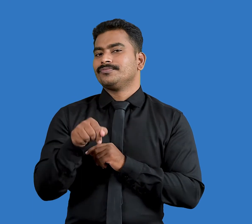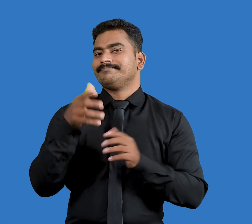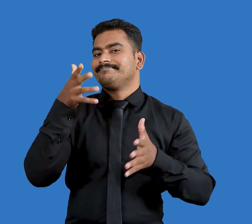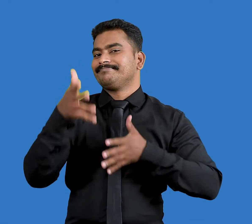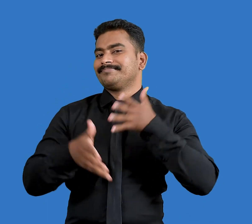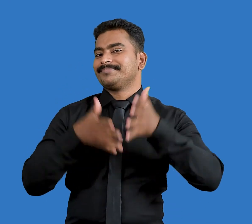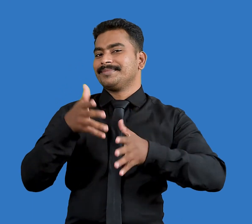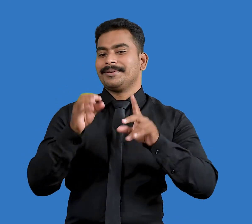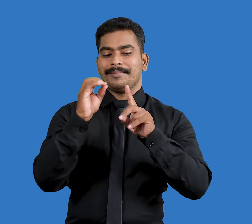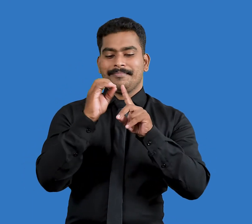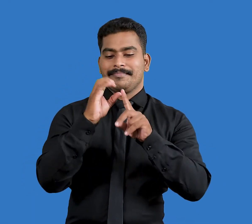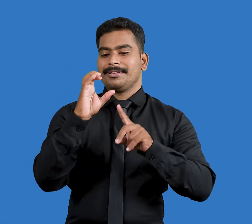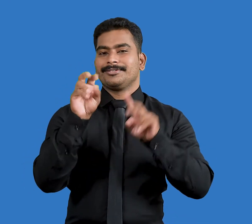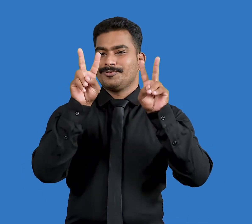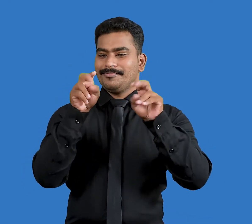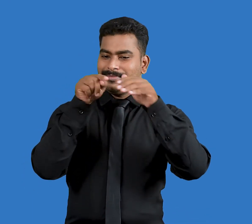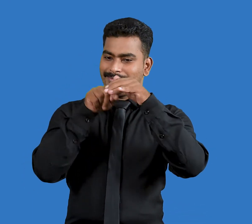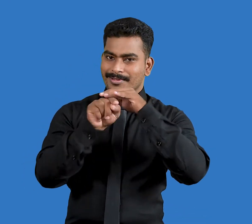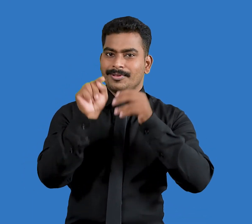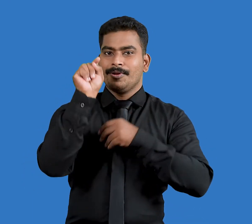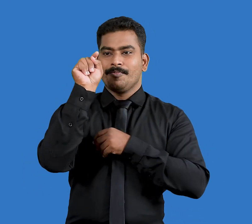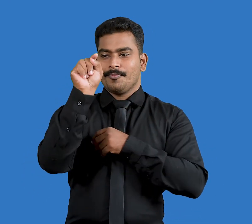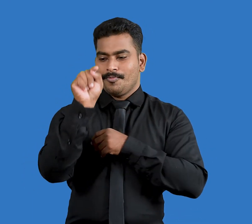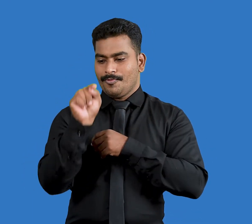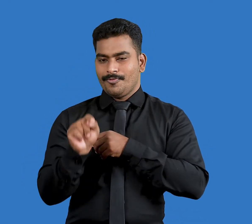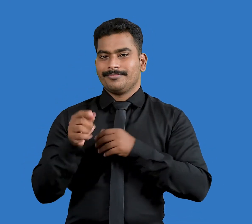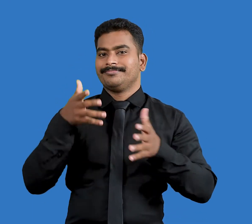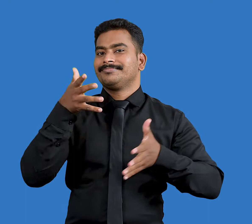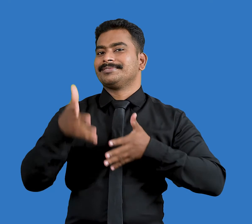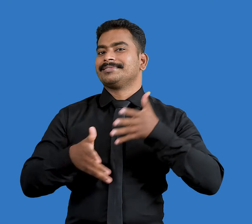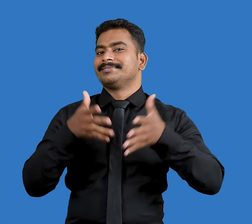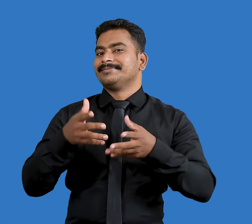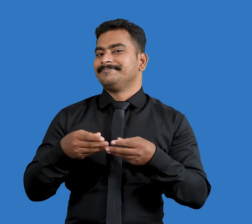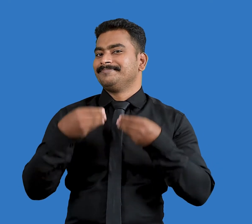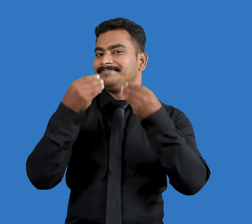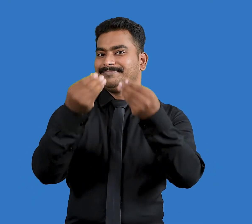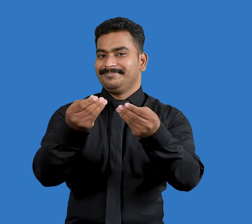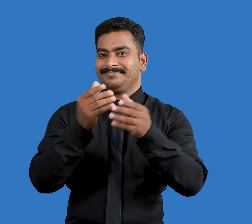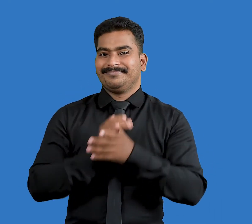Here is some relevant information about palliative care.